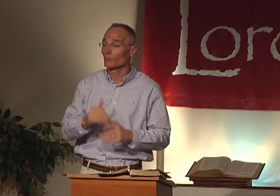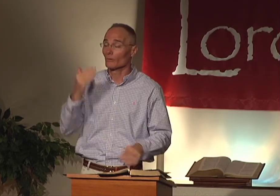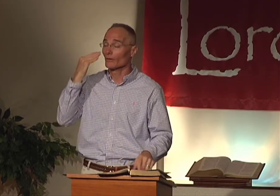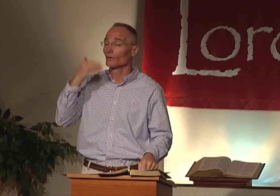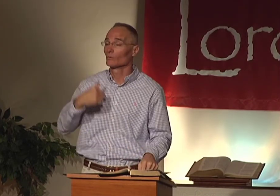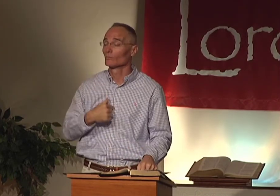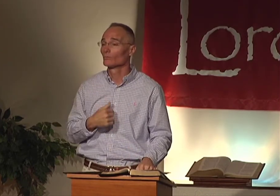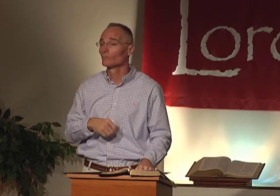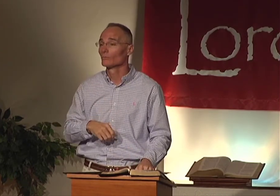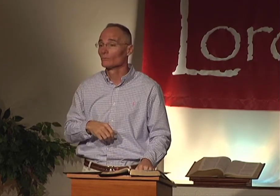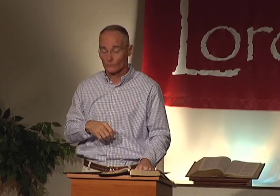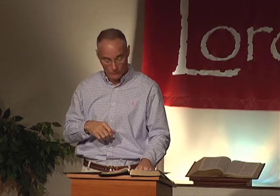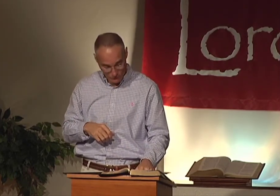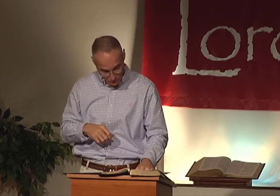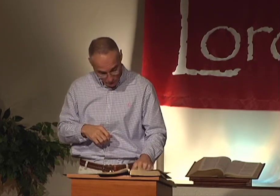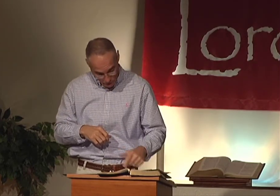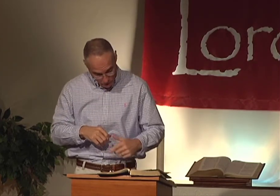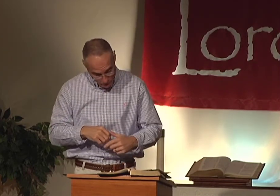And it's not comfortable, I know that.